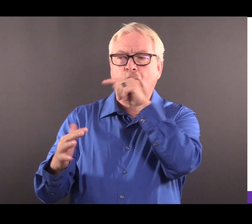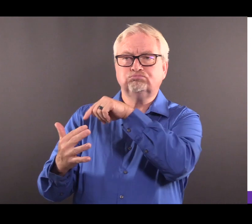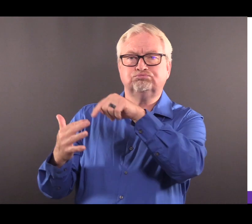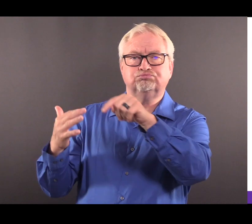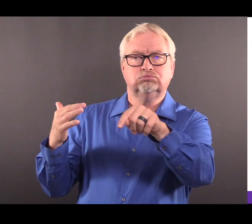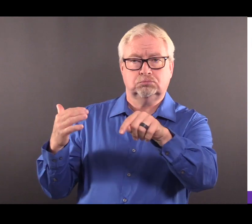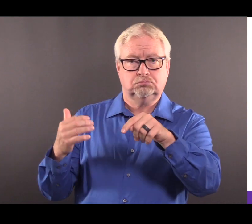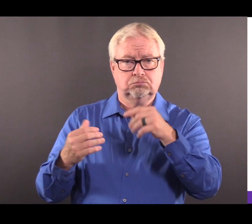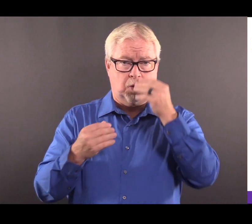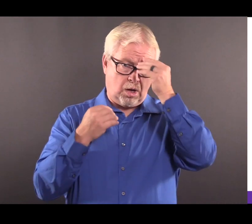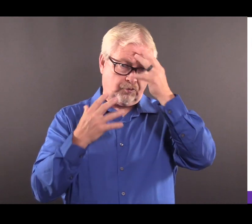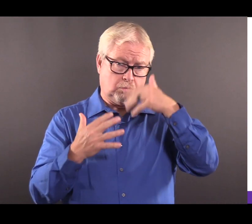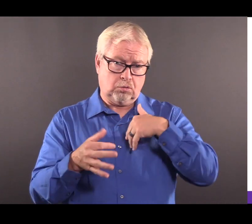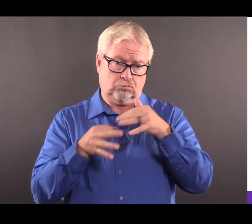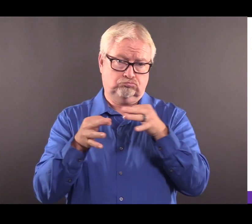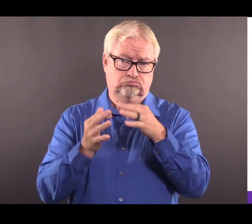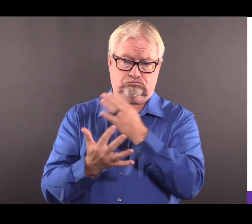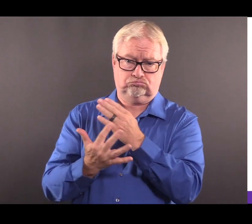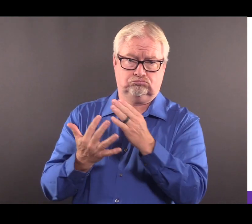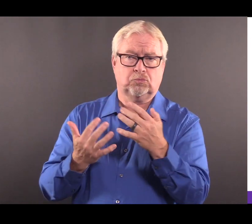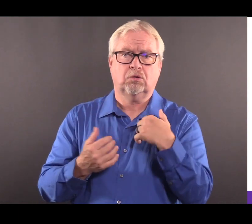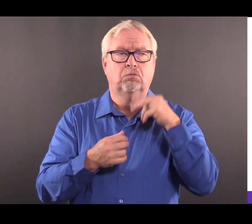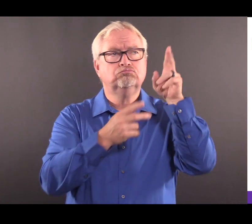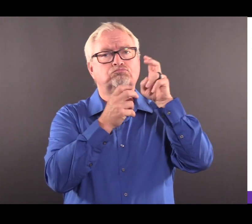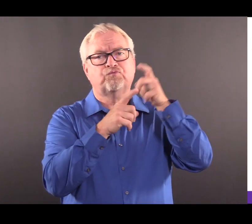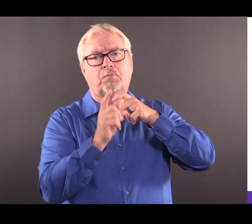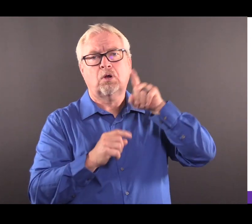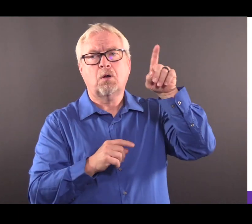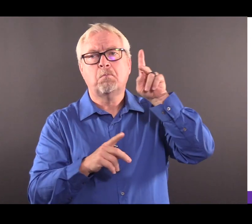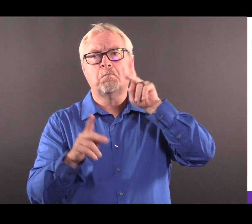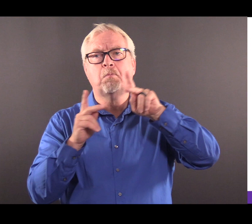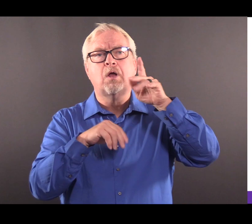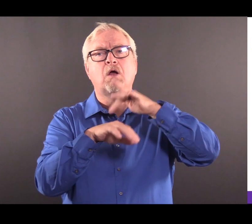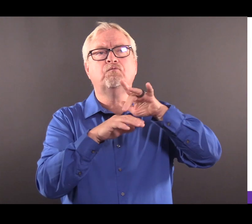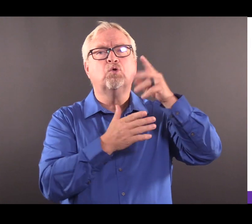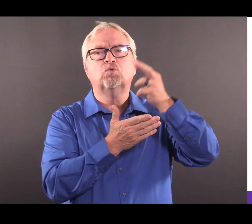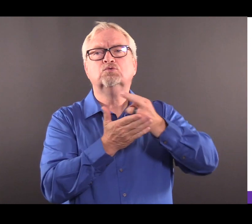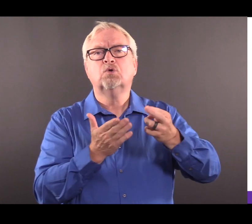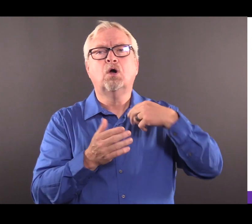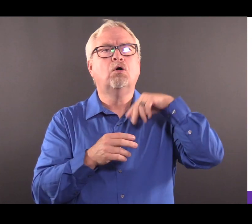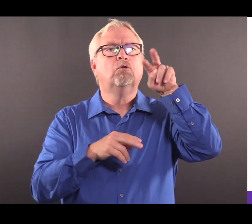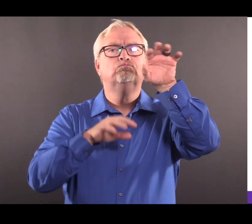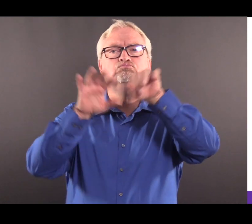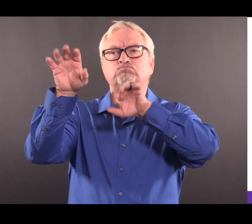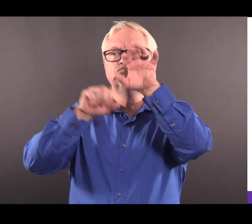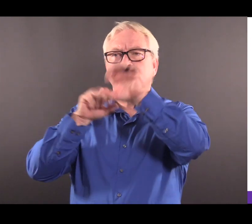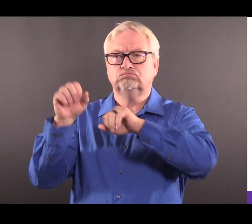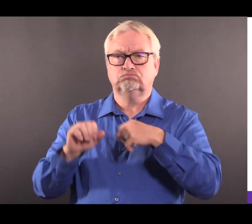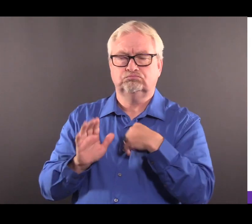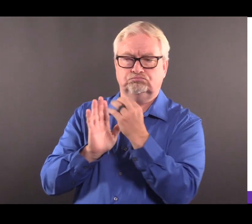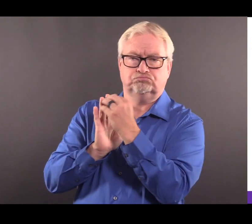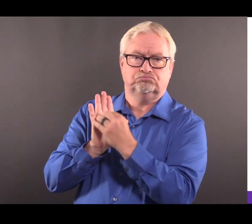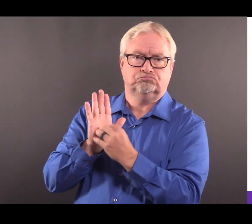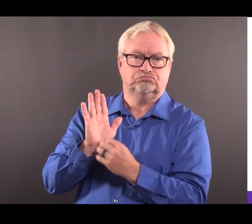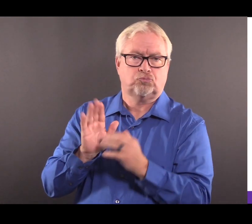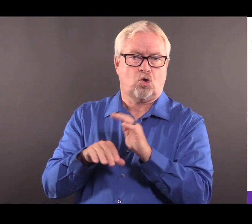brief overview. A lot of the information in this session has been pulled directly from publicly